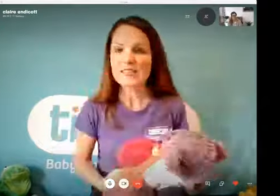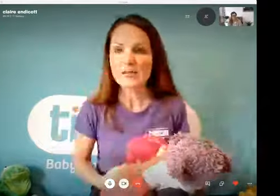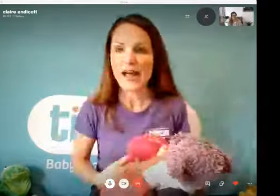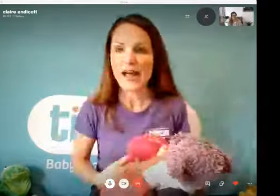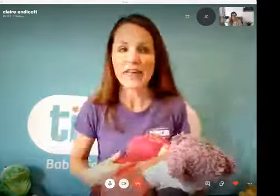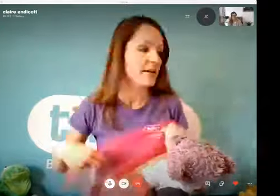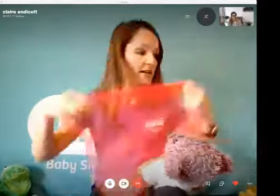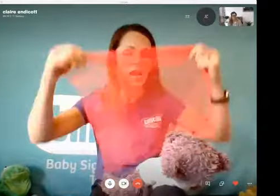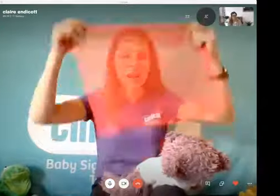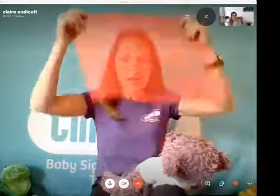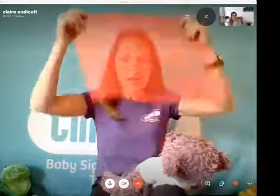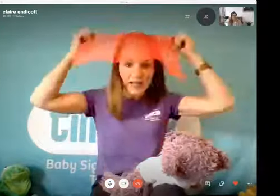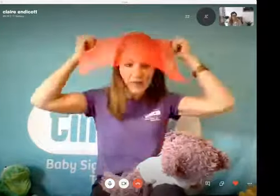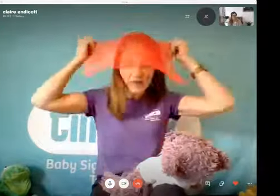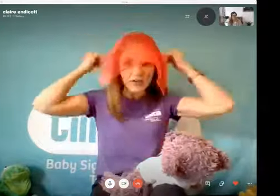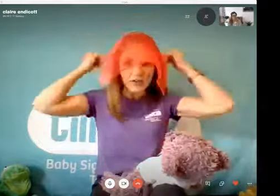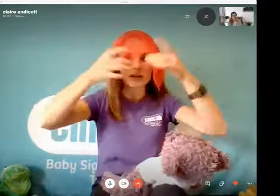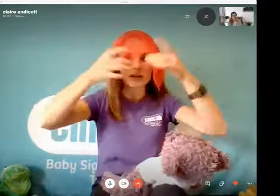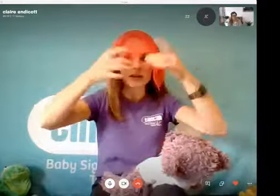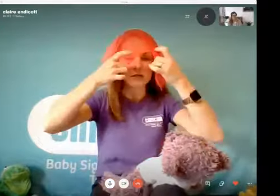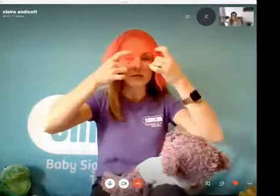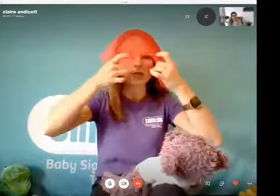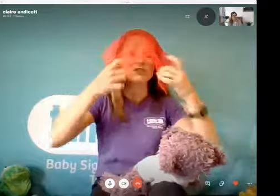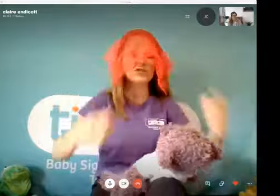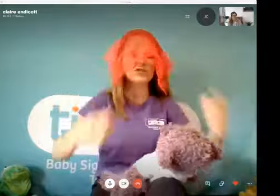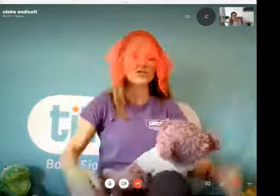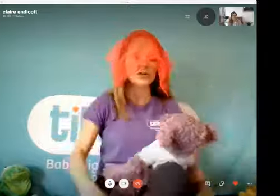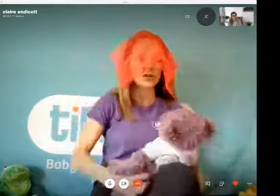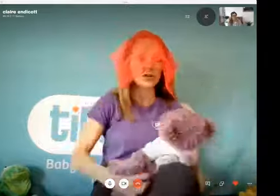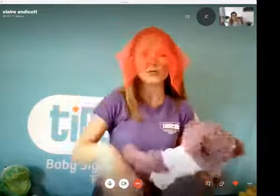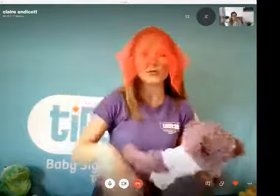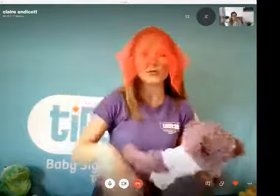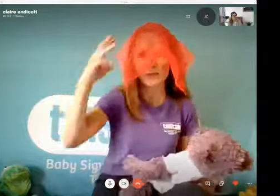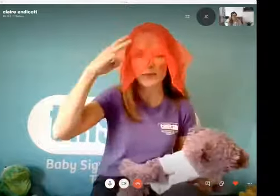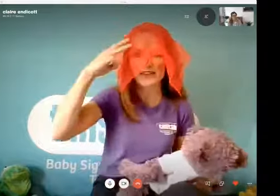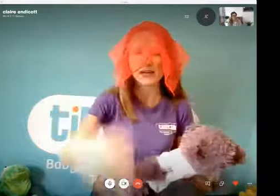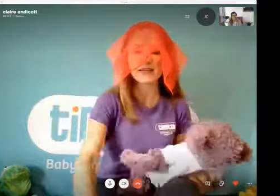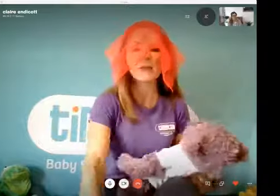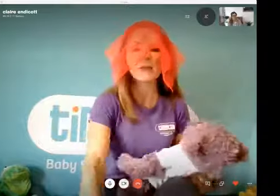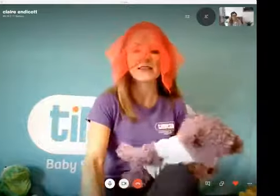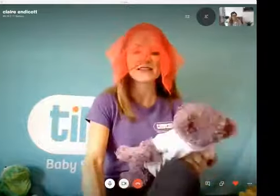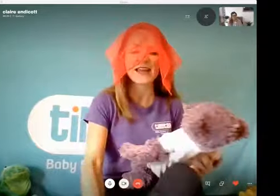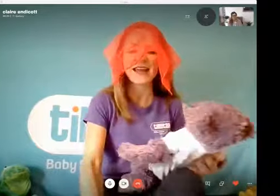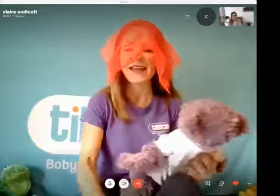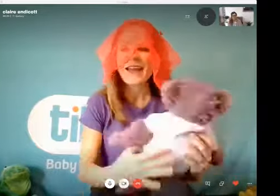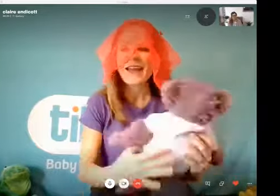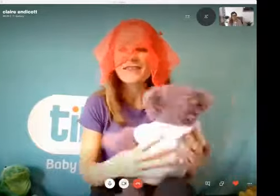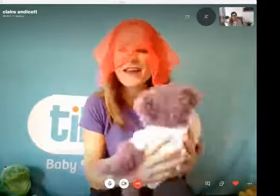then? Yeah? Okay, if not, don't worry. You just try and join in with your mummy sign to practice it.